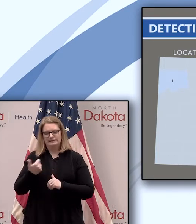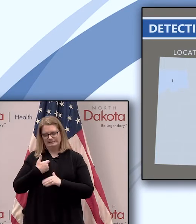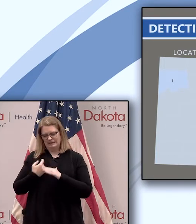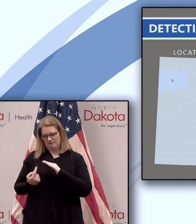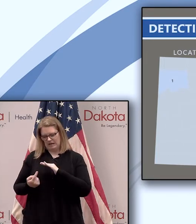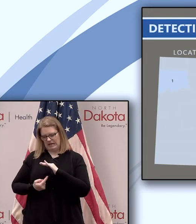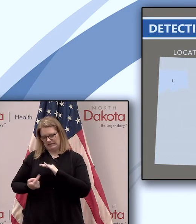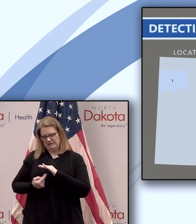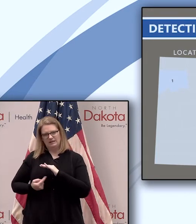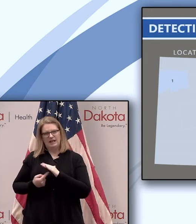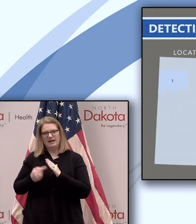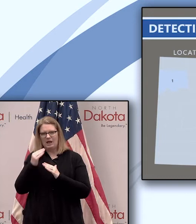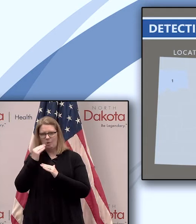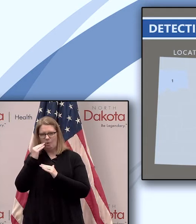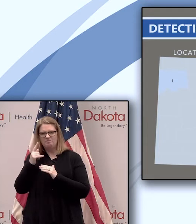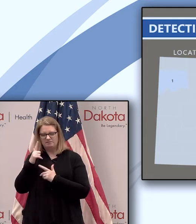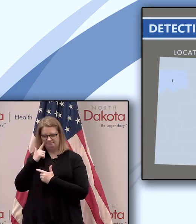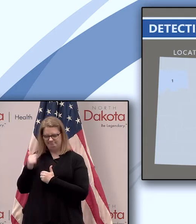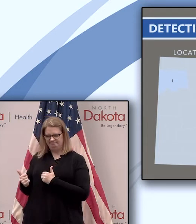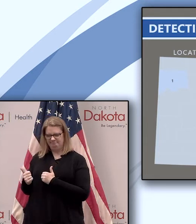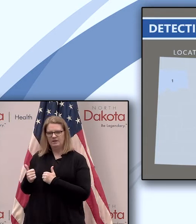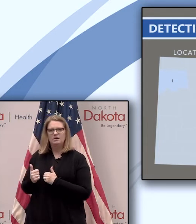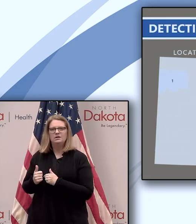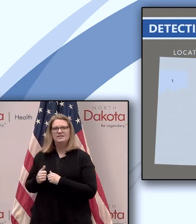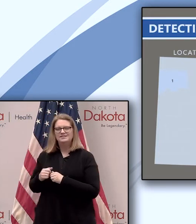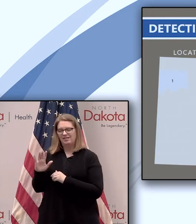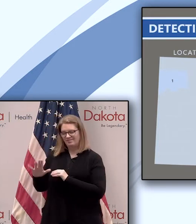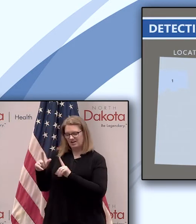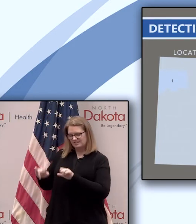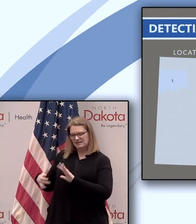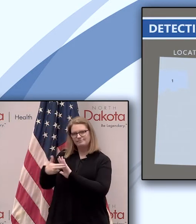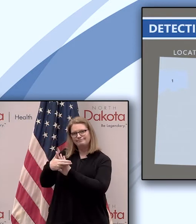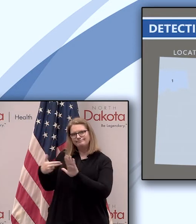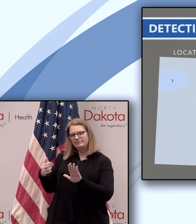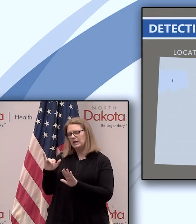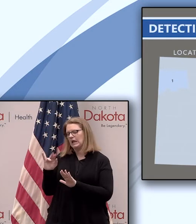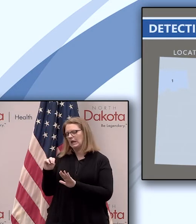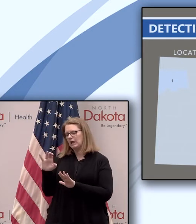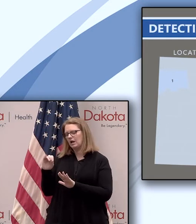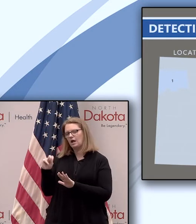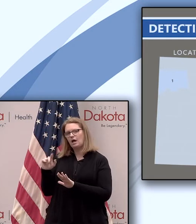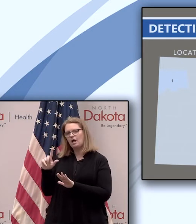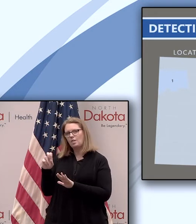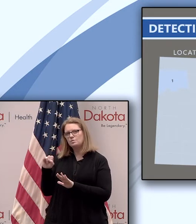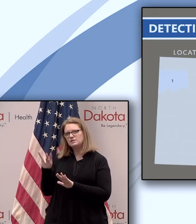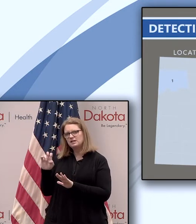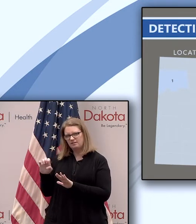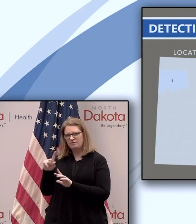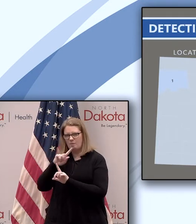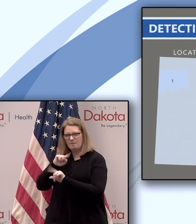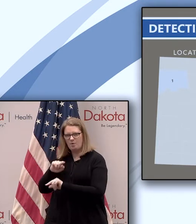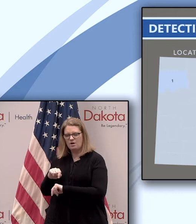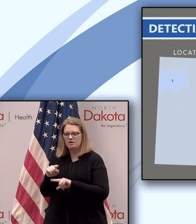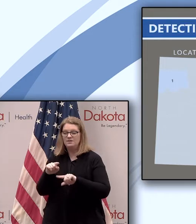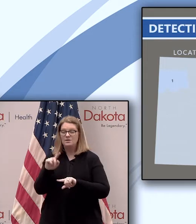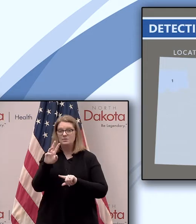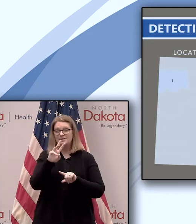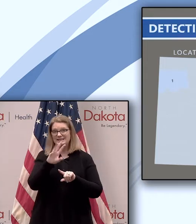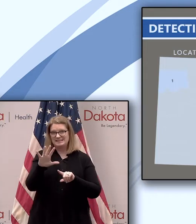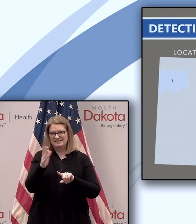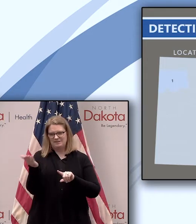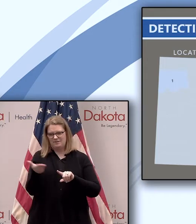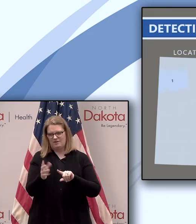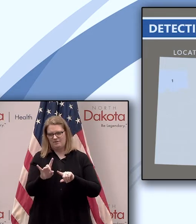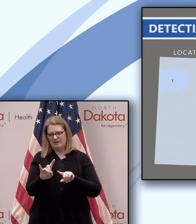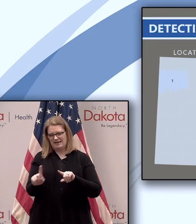self-isolating at home, and so that will be marked as inconclusive for reporting purposes. But of the 65 retests,